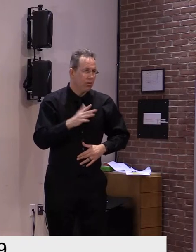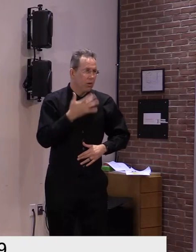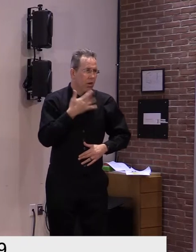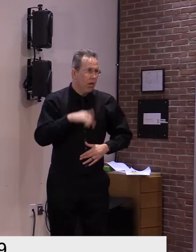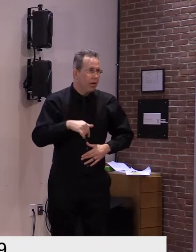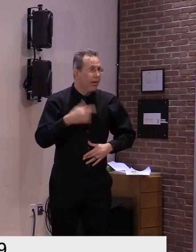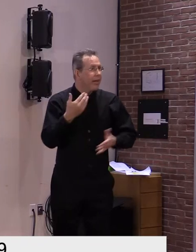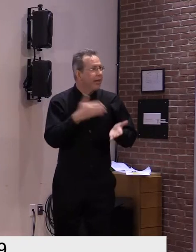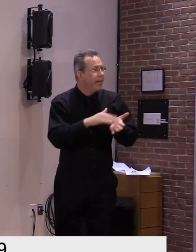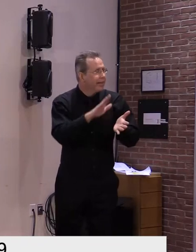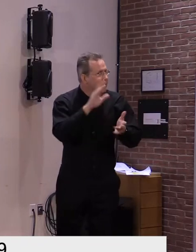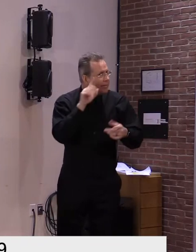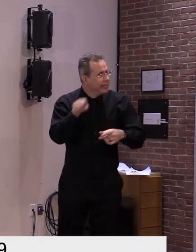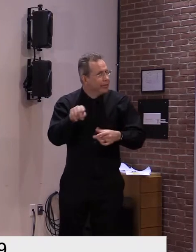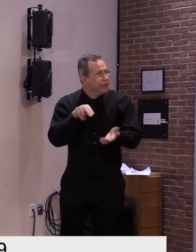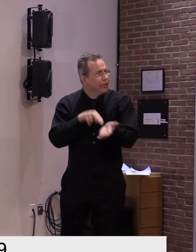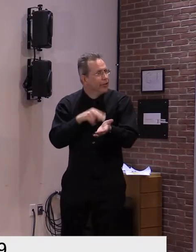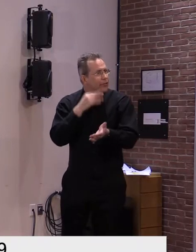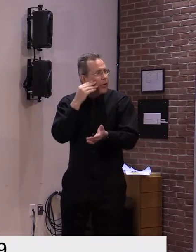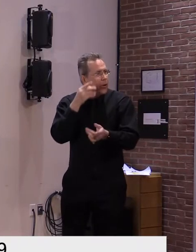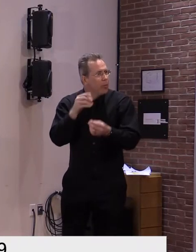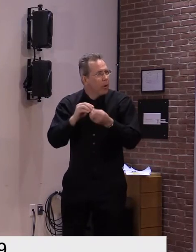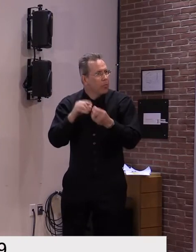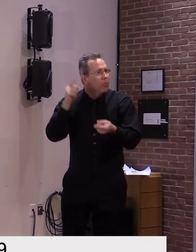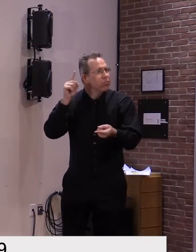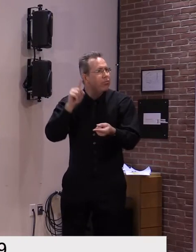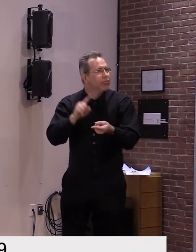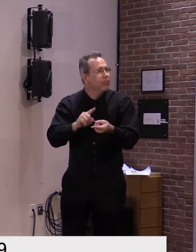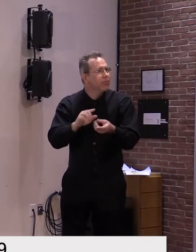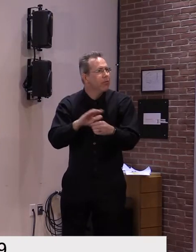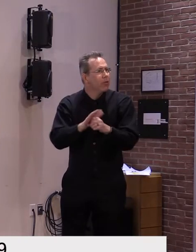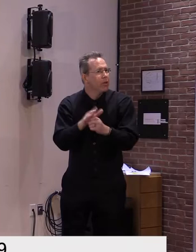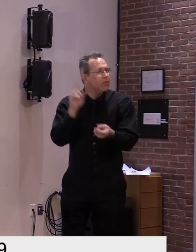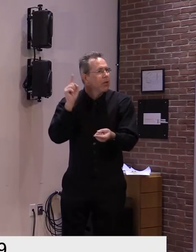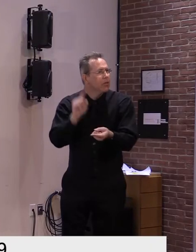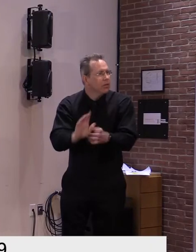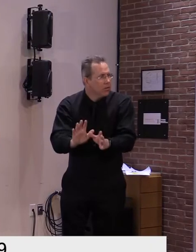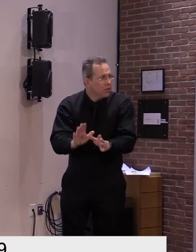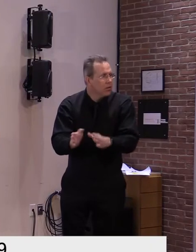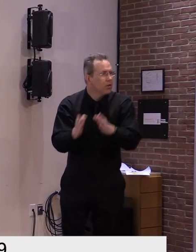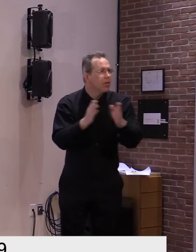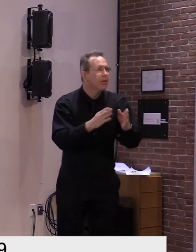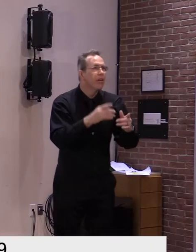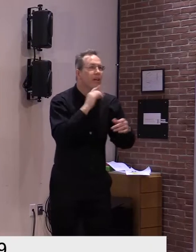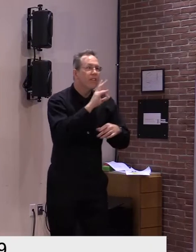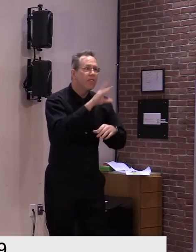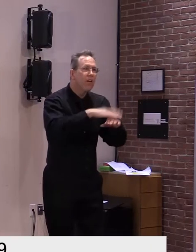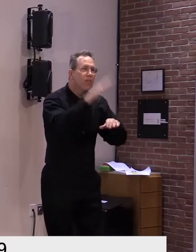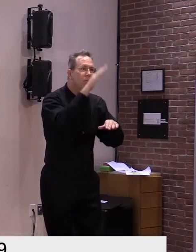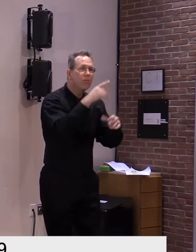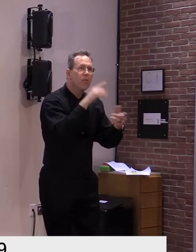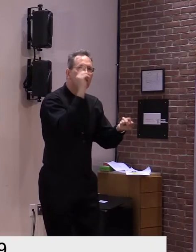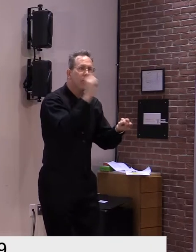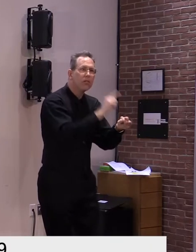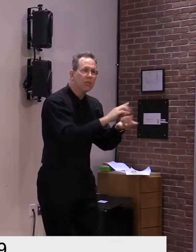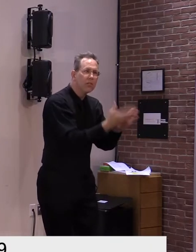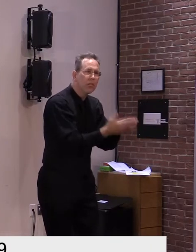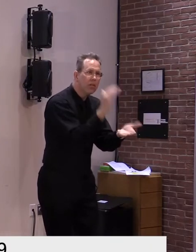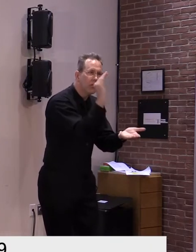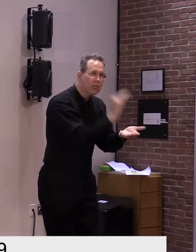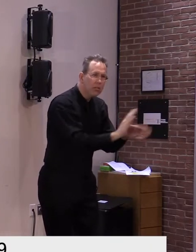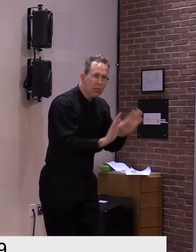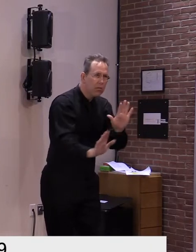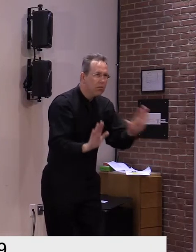care facilities is down. Cases among the 70 and older population is also down. And we're trending down in ICU